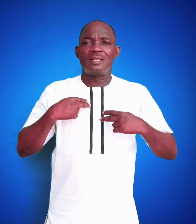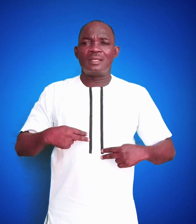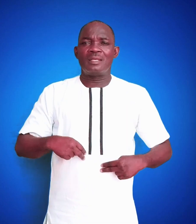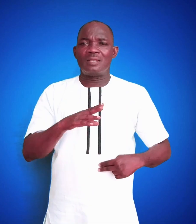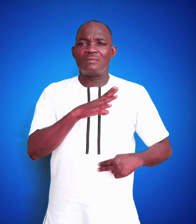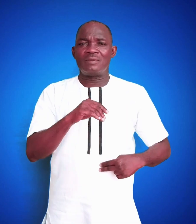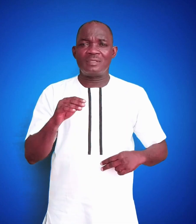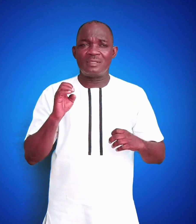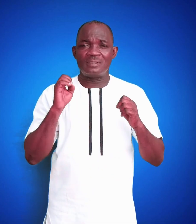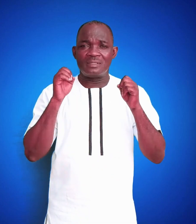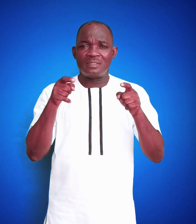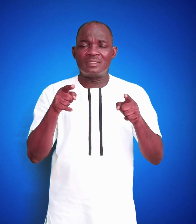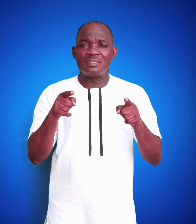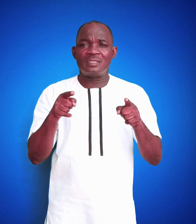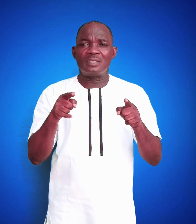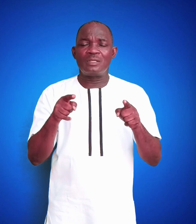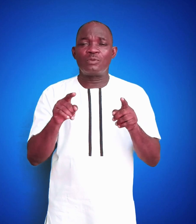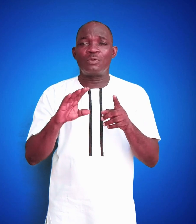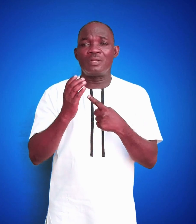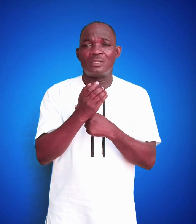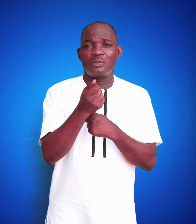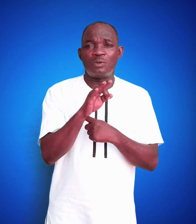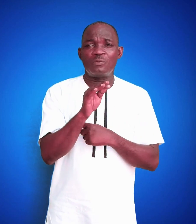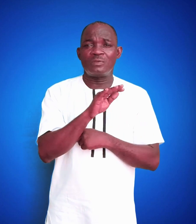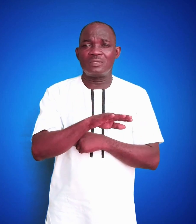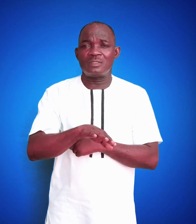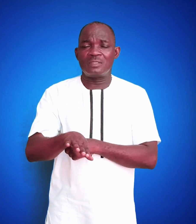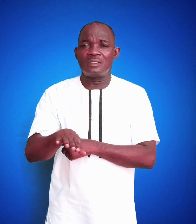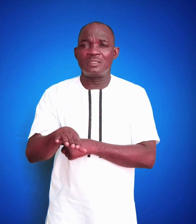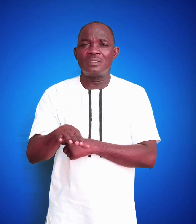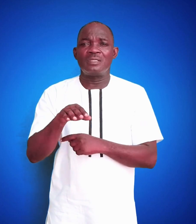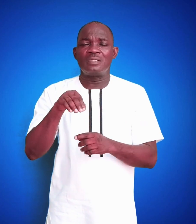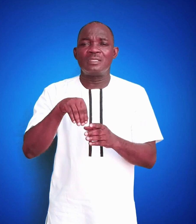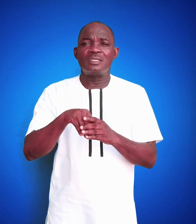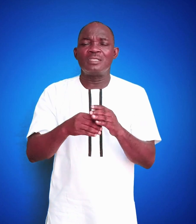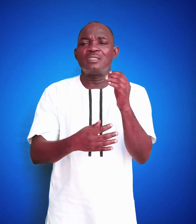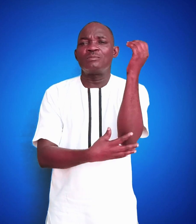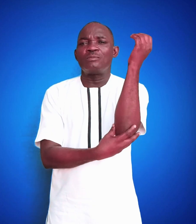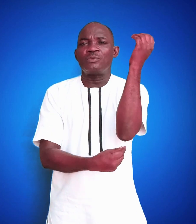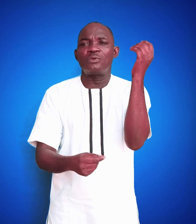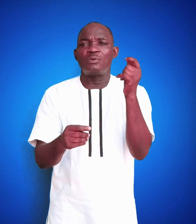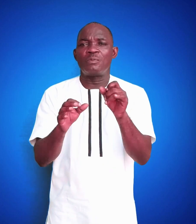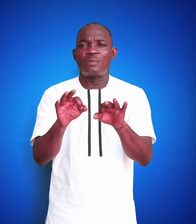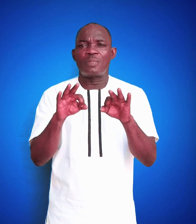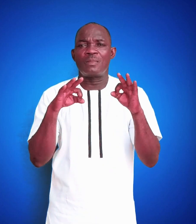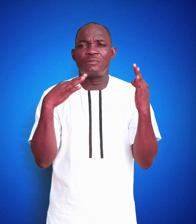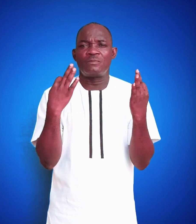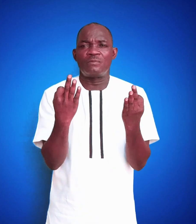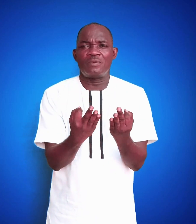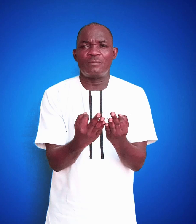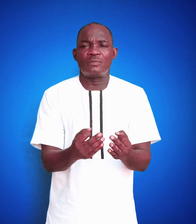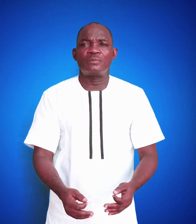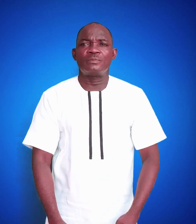and educational status of children in the poorest household.